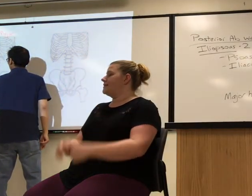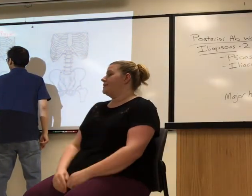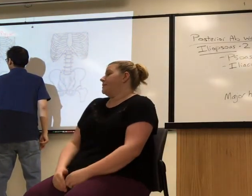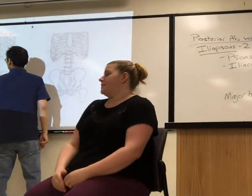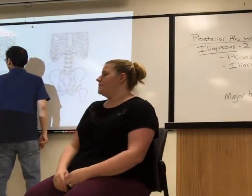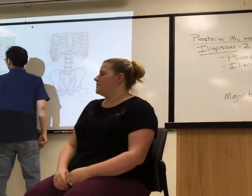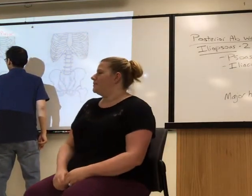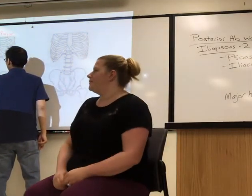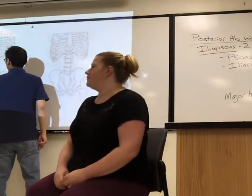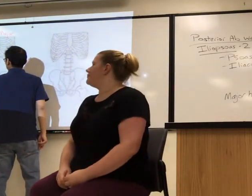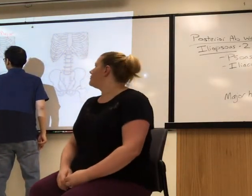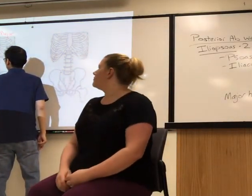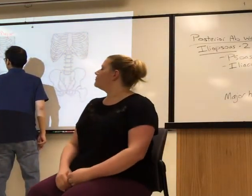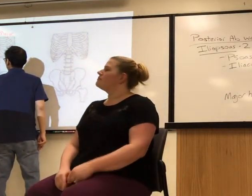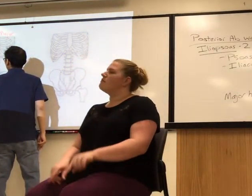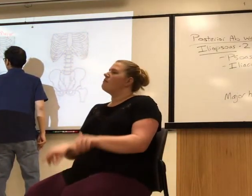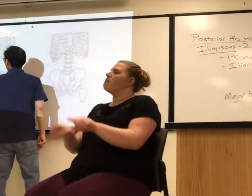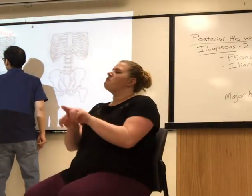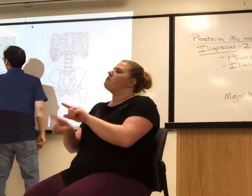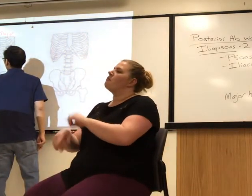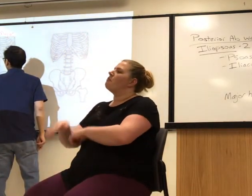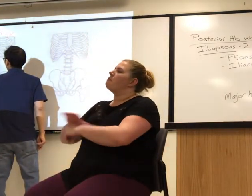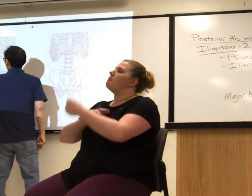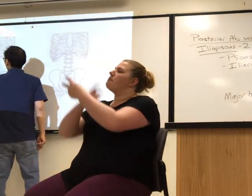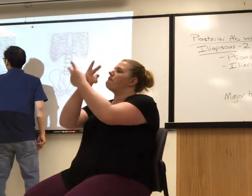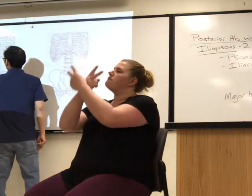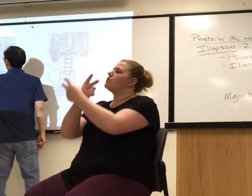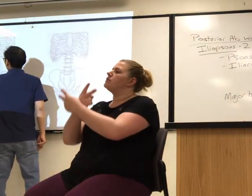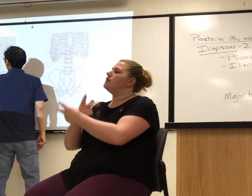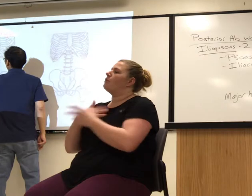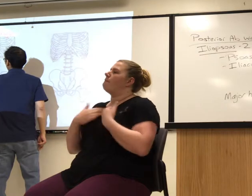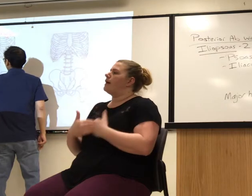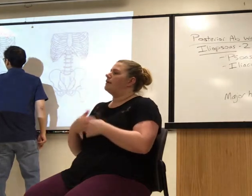And then on the vertebral bodies.